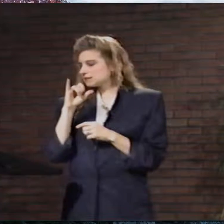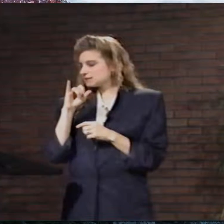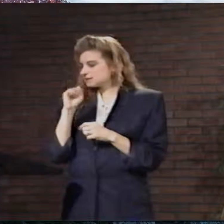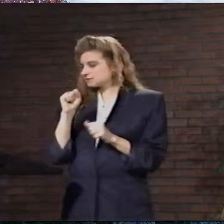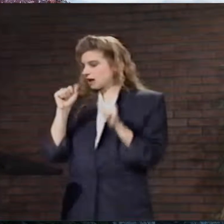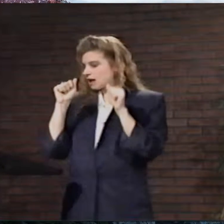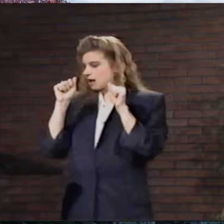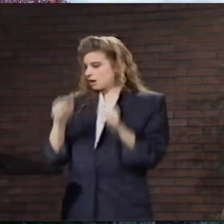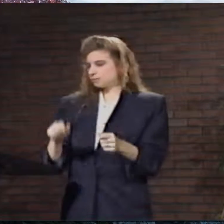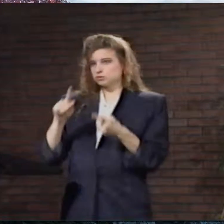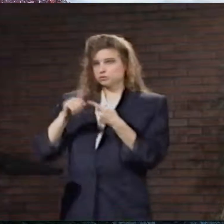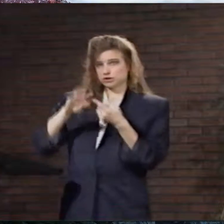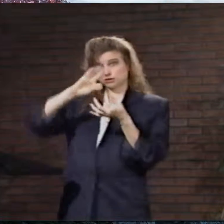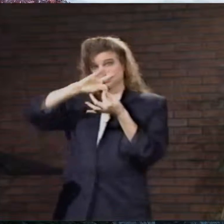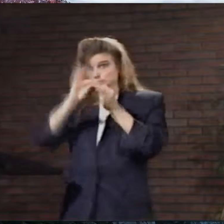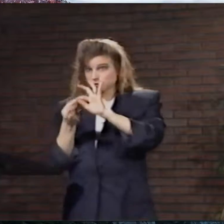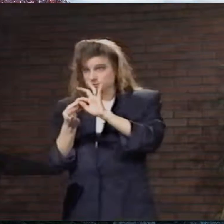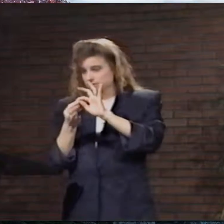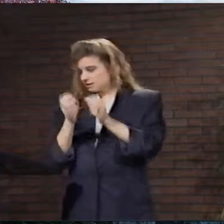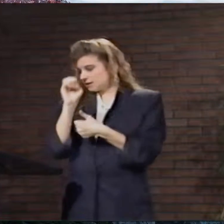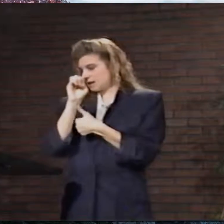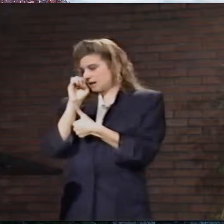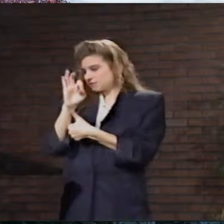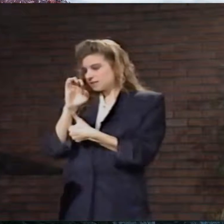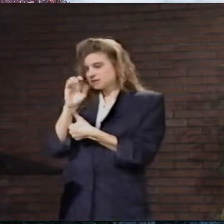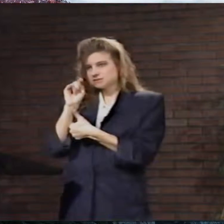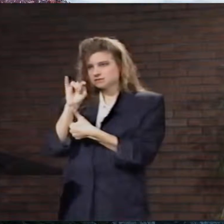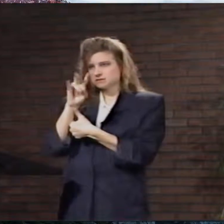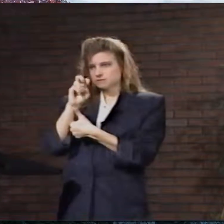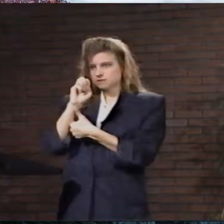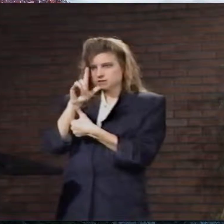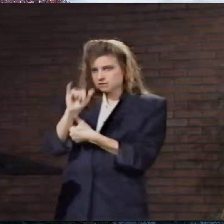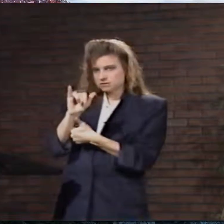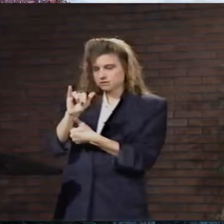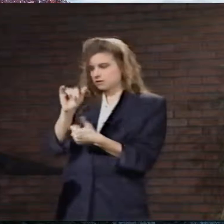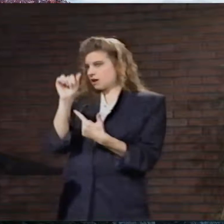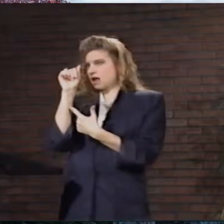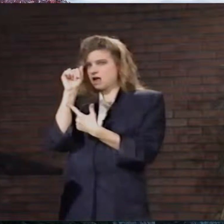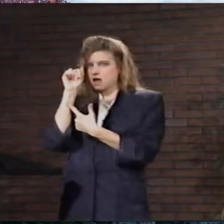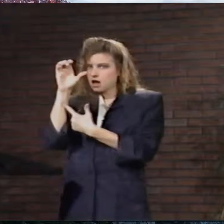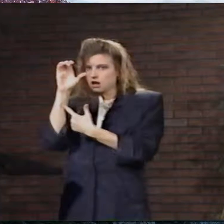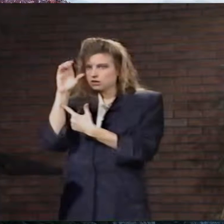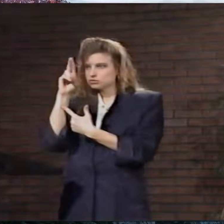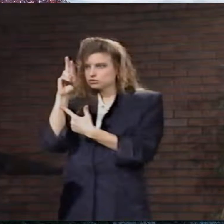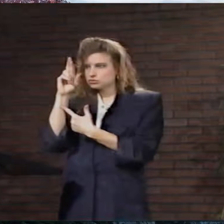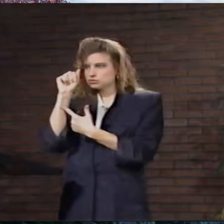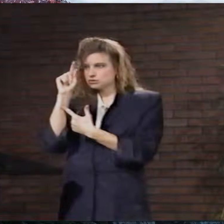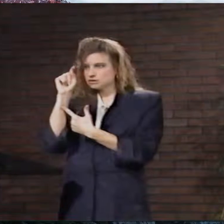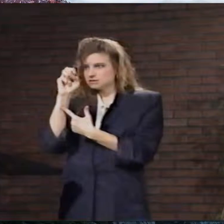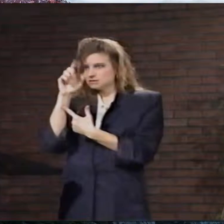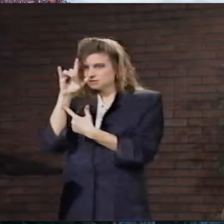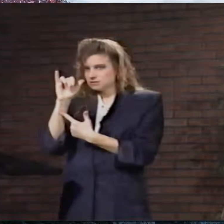It says, a qualified interpreter is someone who is able to interpret effectively,